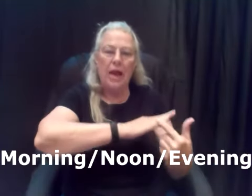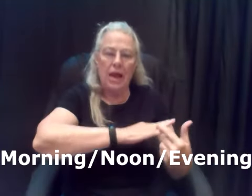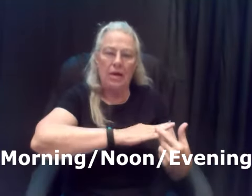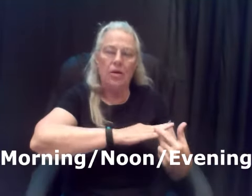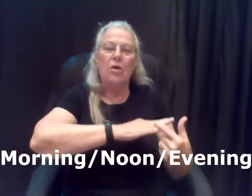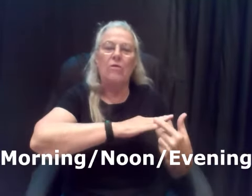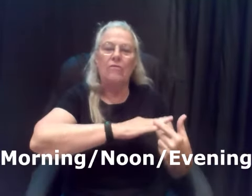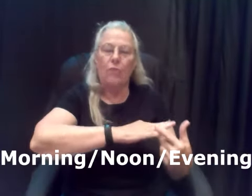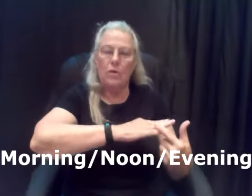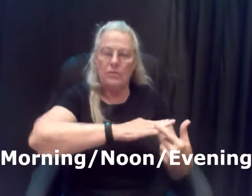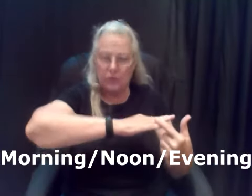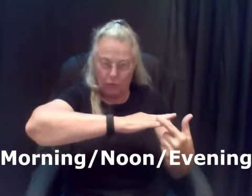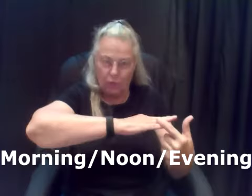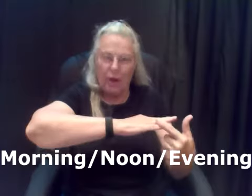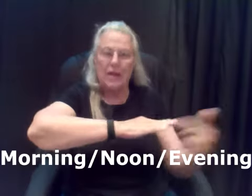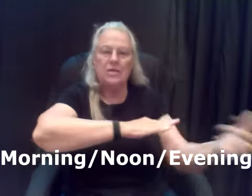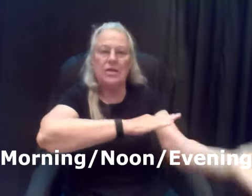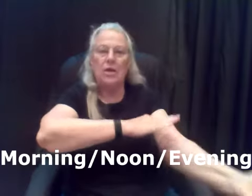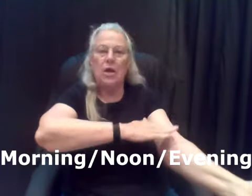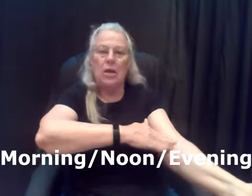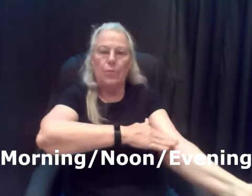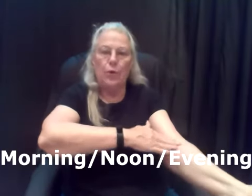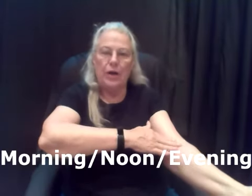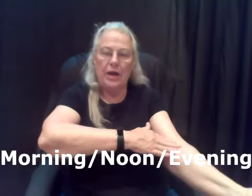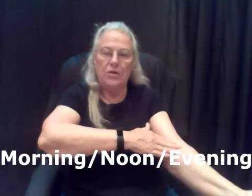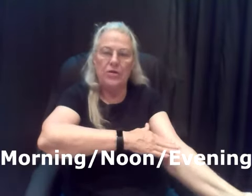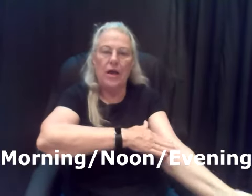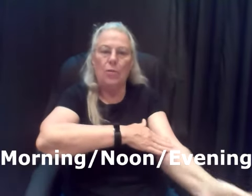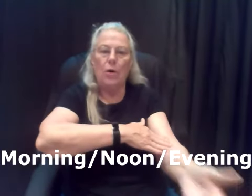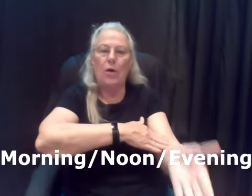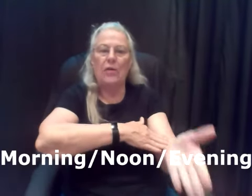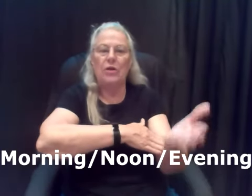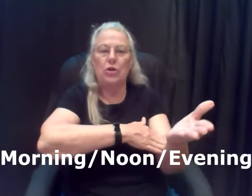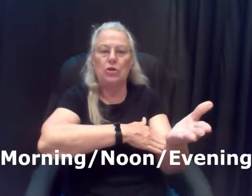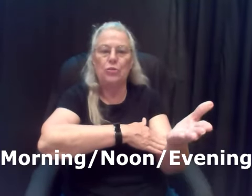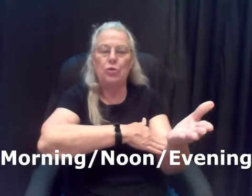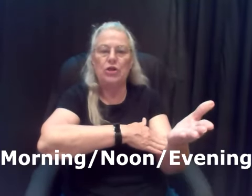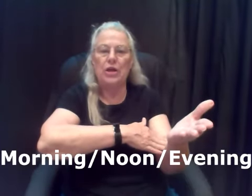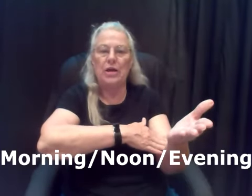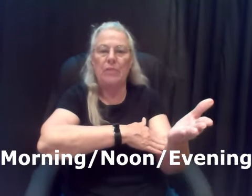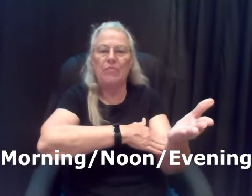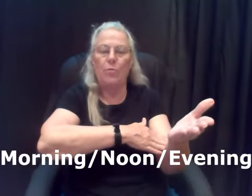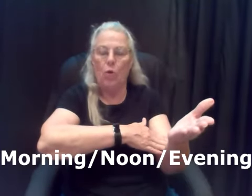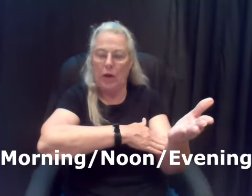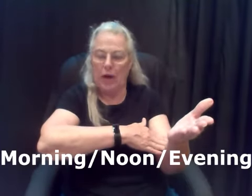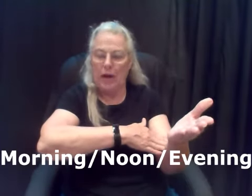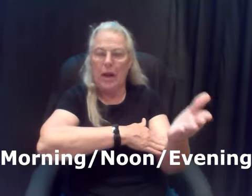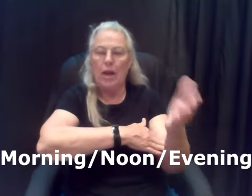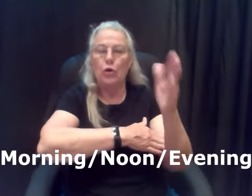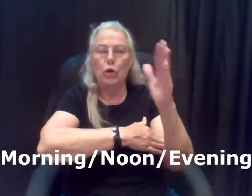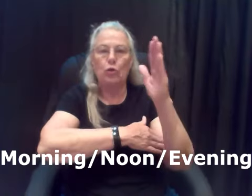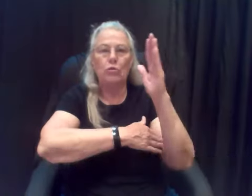hand forms the horizon, put it into the elbow, and then you're just pushing it up for morning.